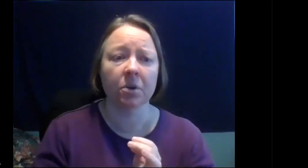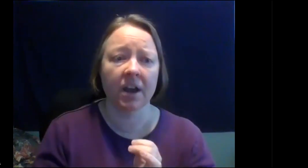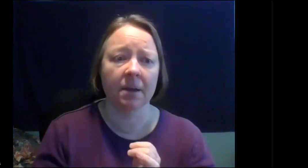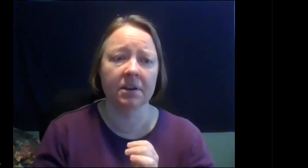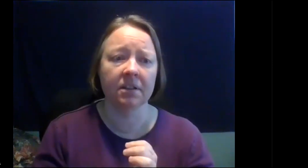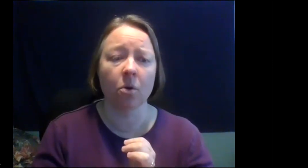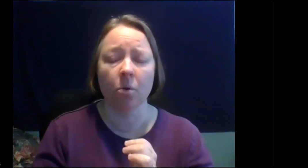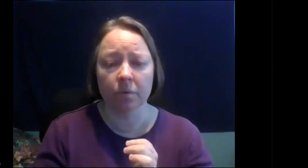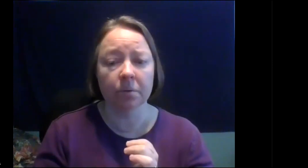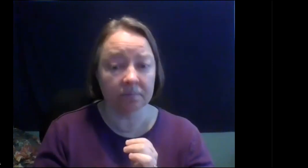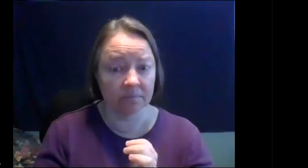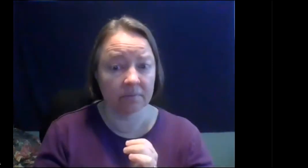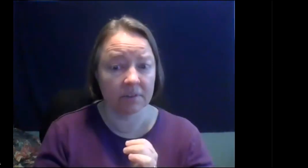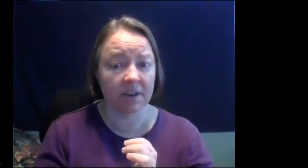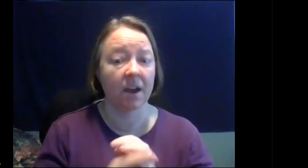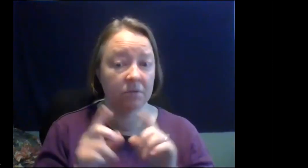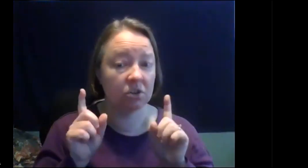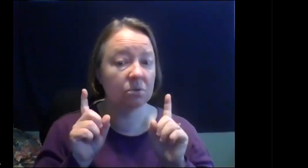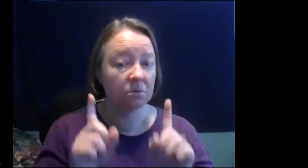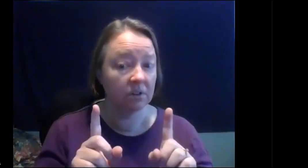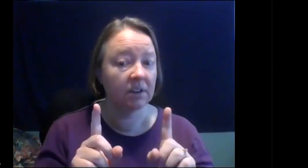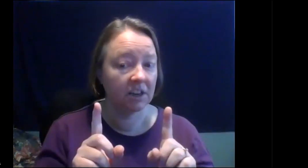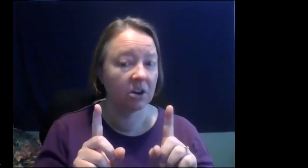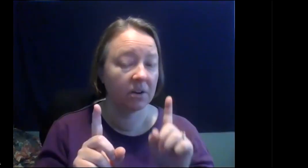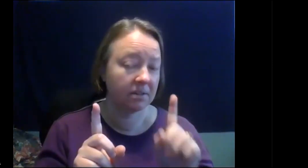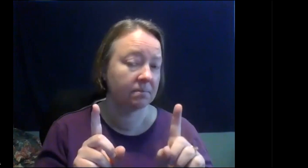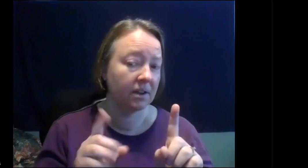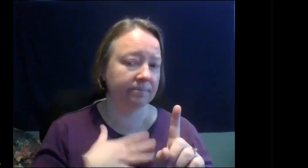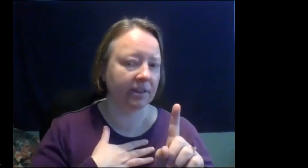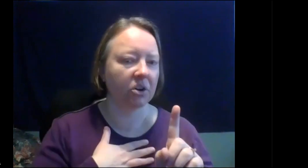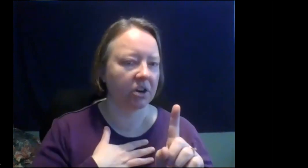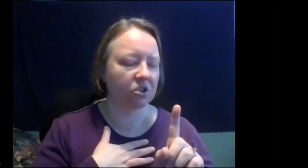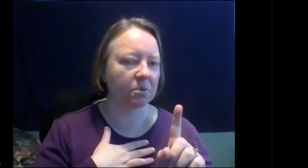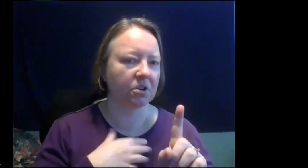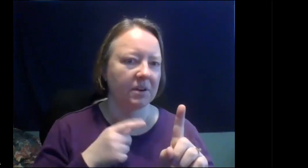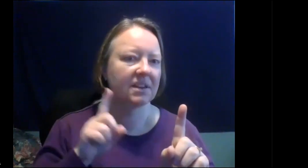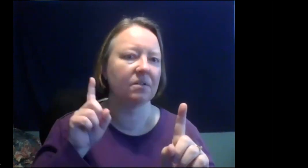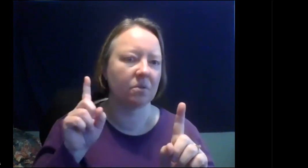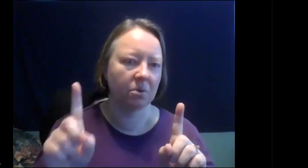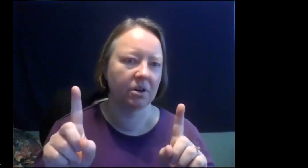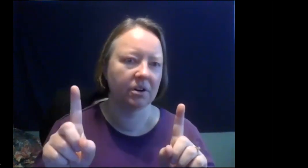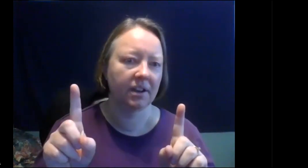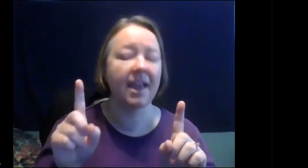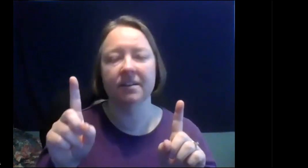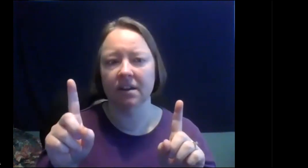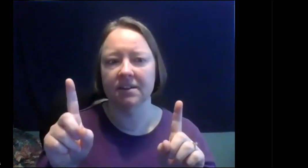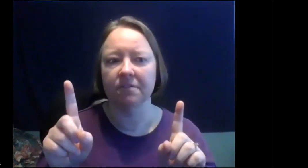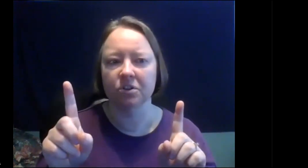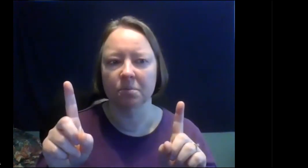more common in the courtroom to have two, a hearing interpreter as myself and a deaf